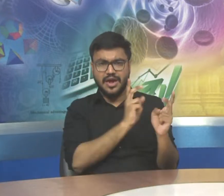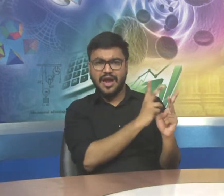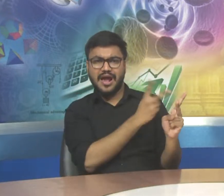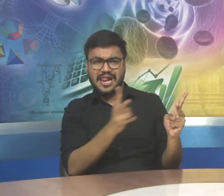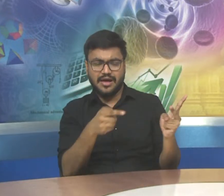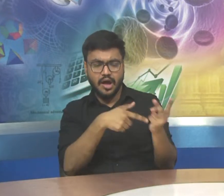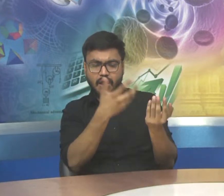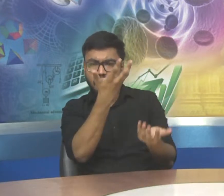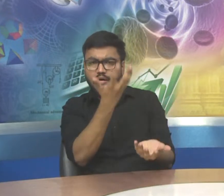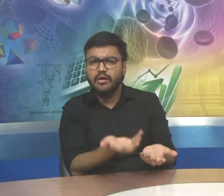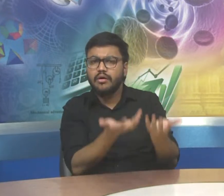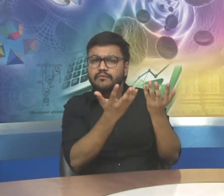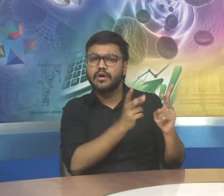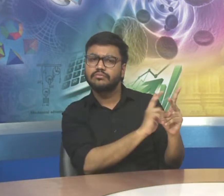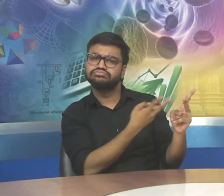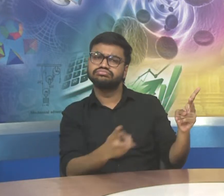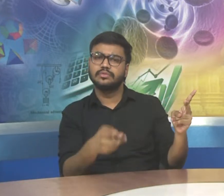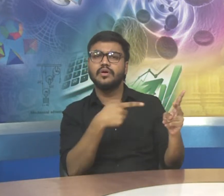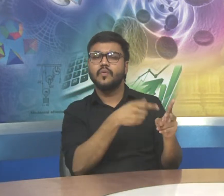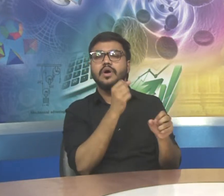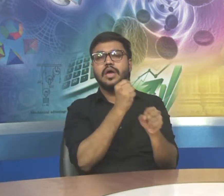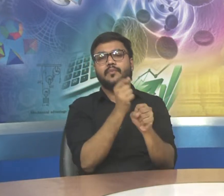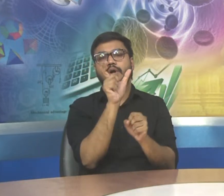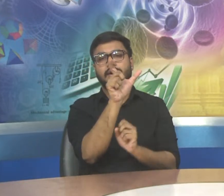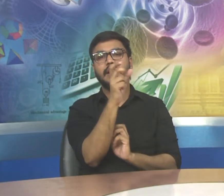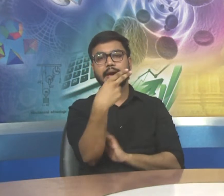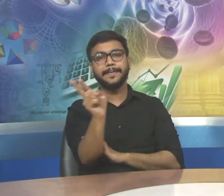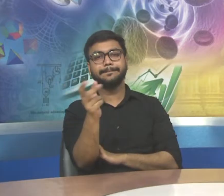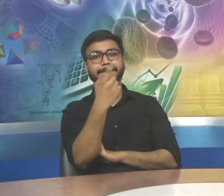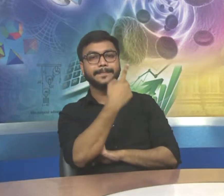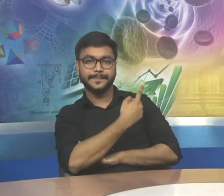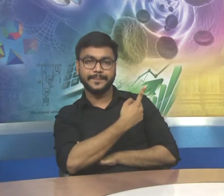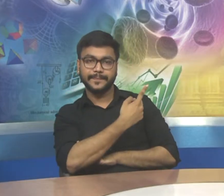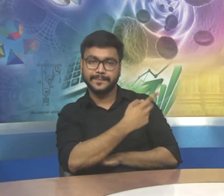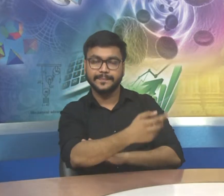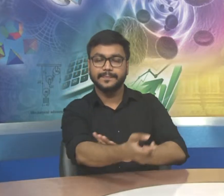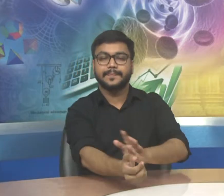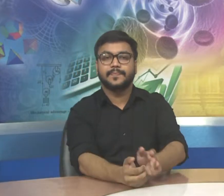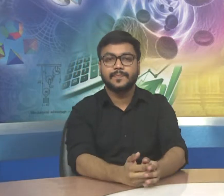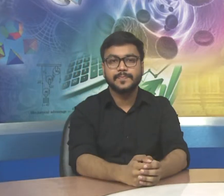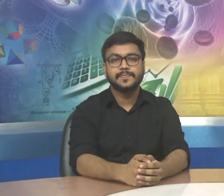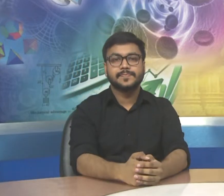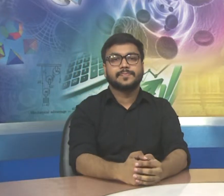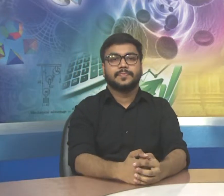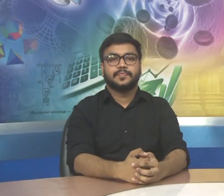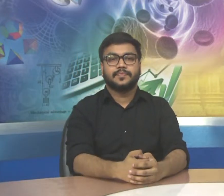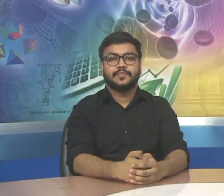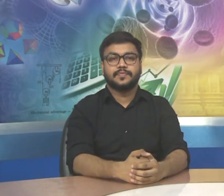For example, satellite rotating around the earth because of gravitational force.